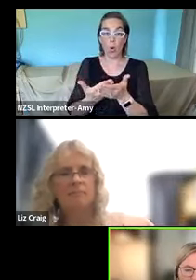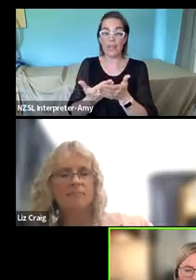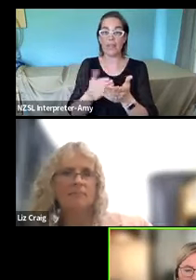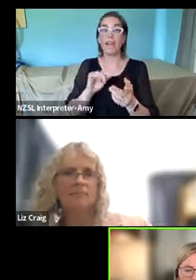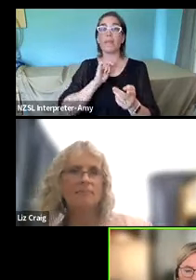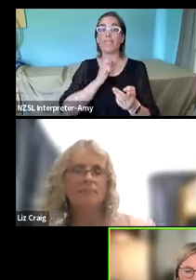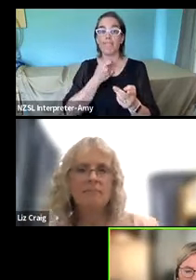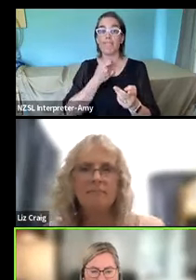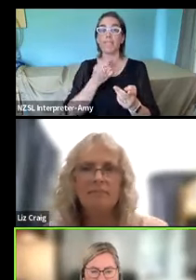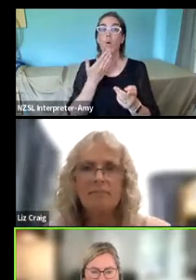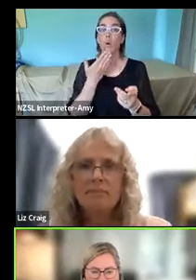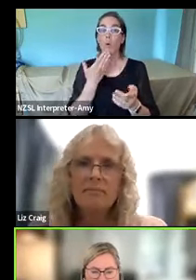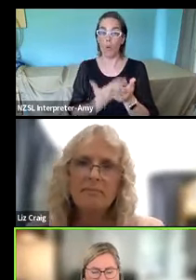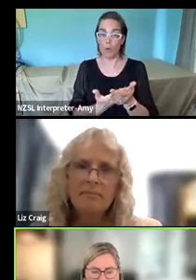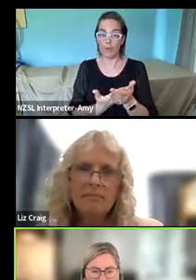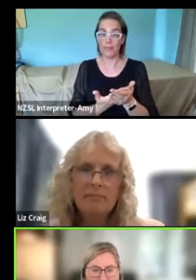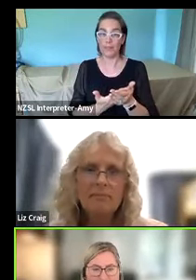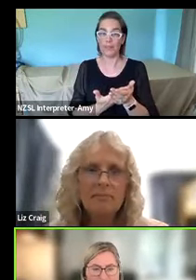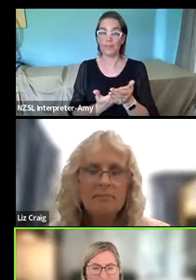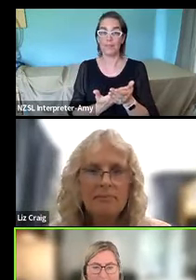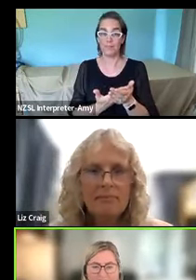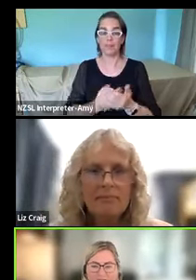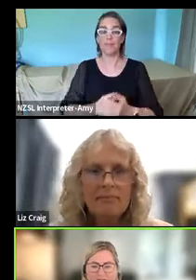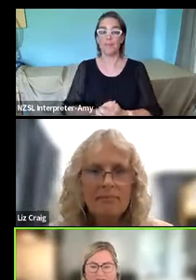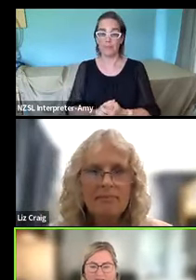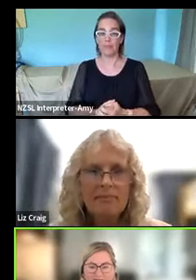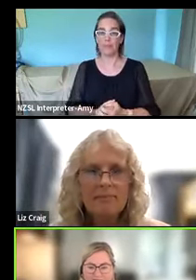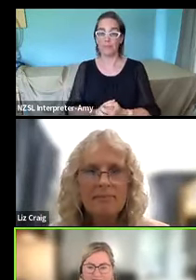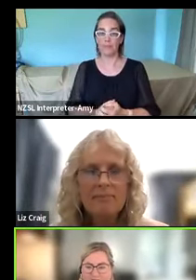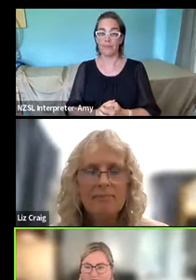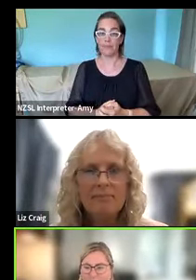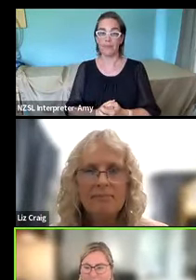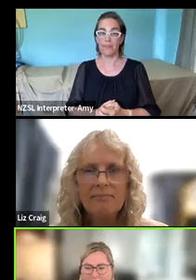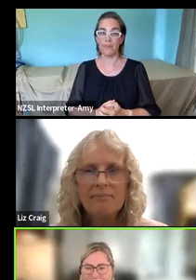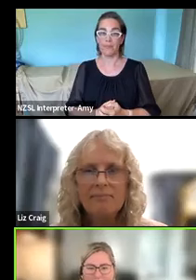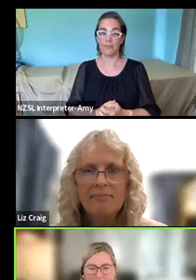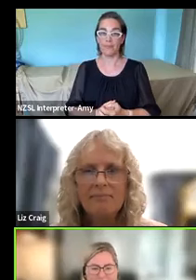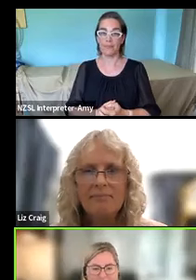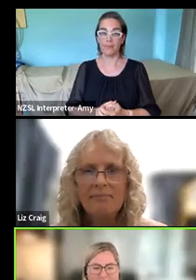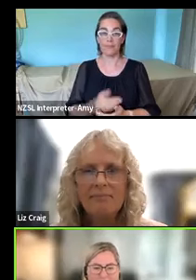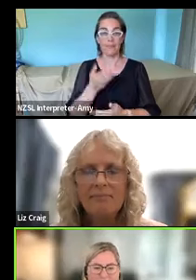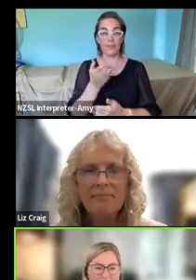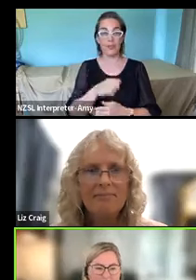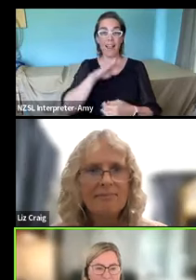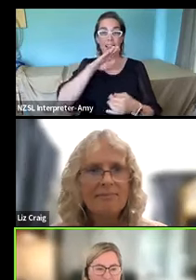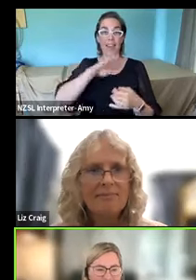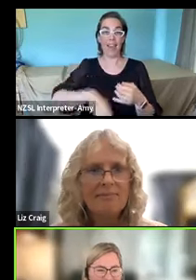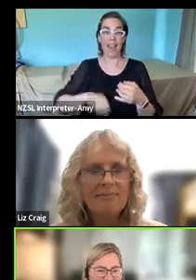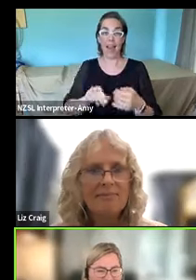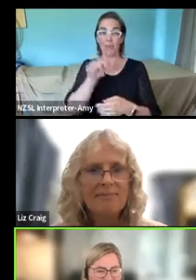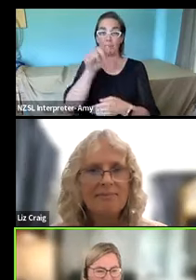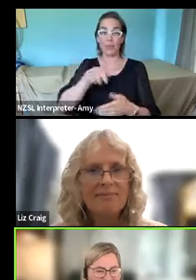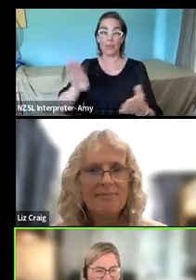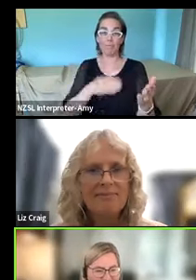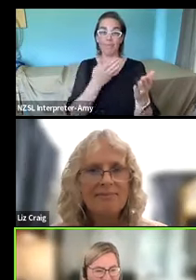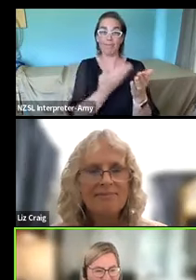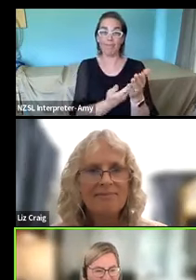and also turn on your microphone. You are our last submitter for the